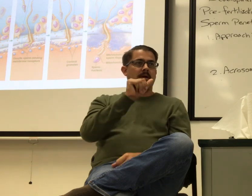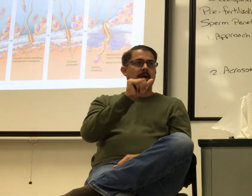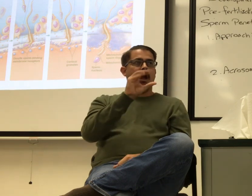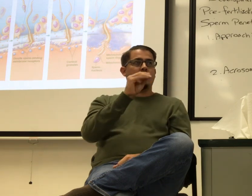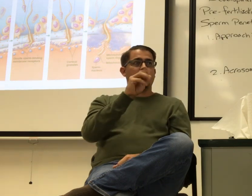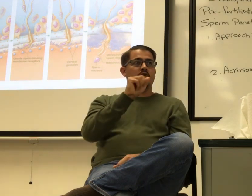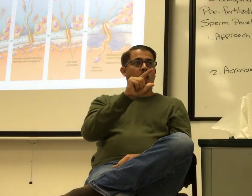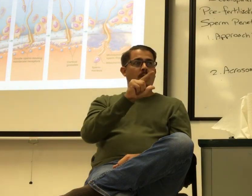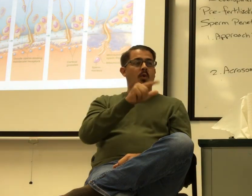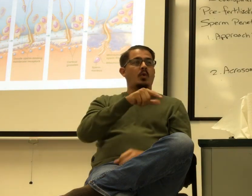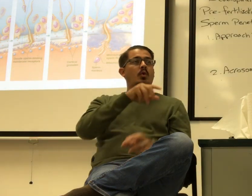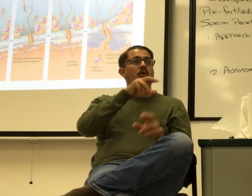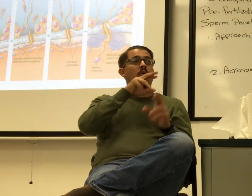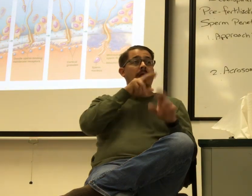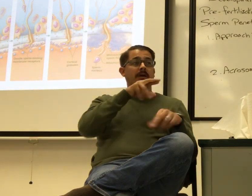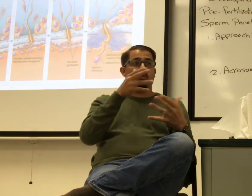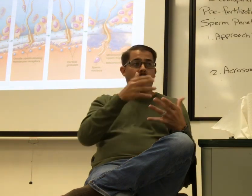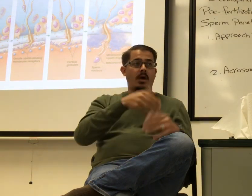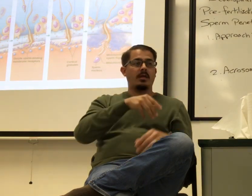contacts